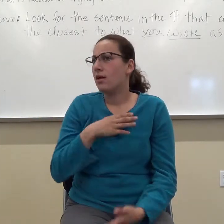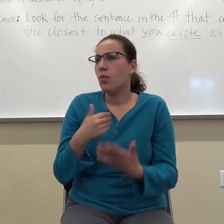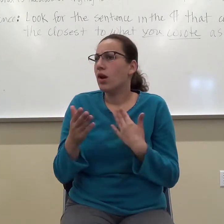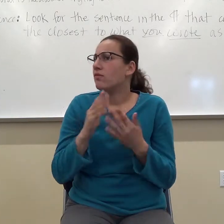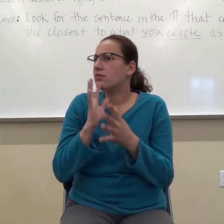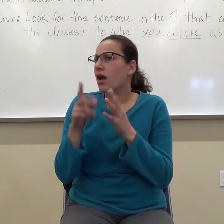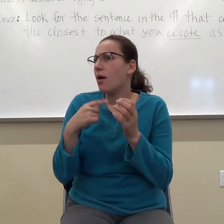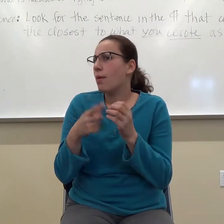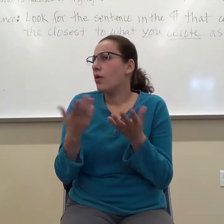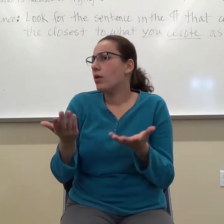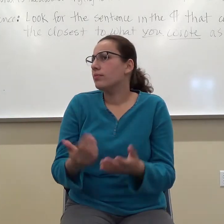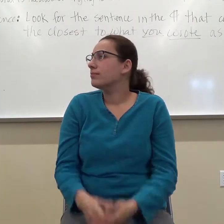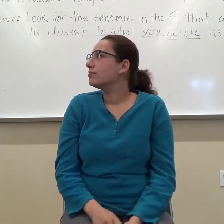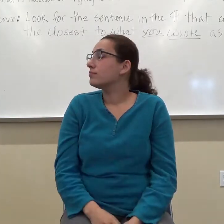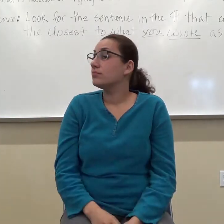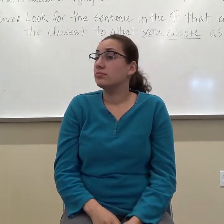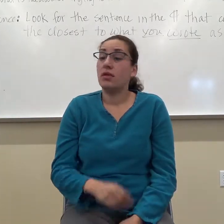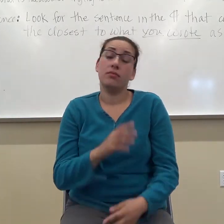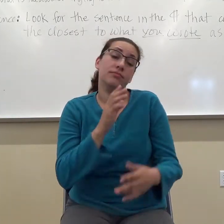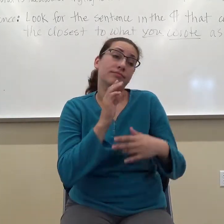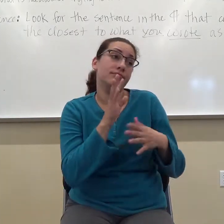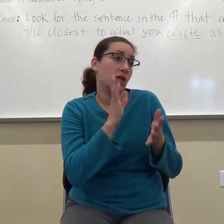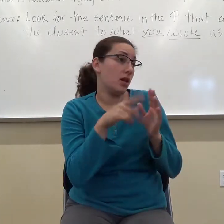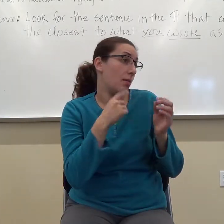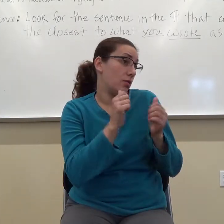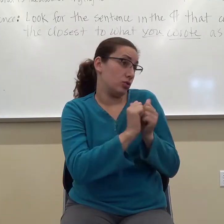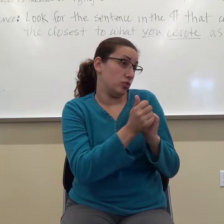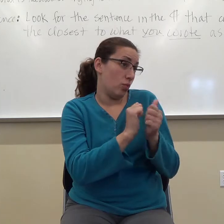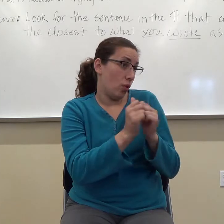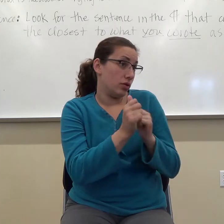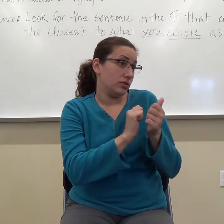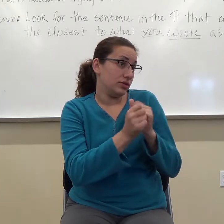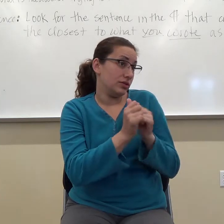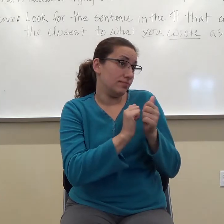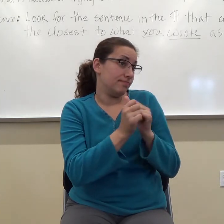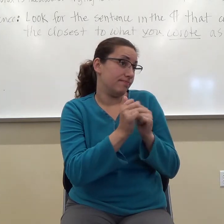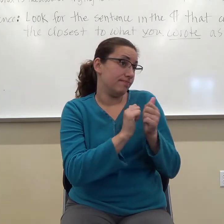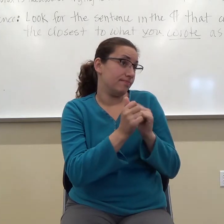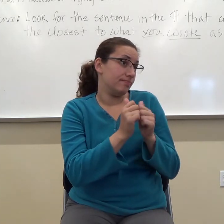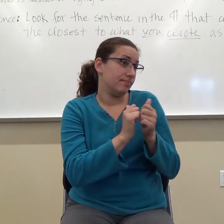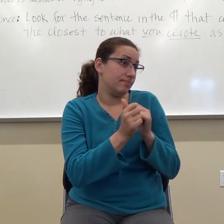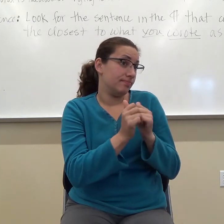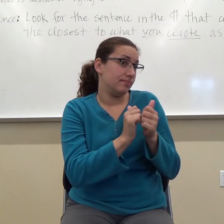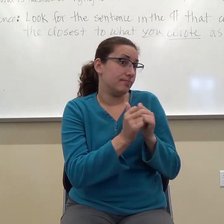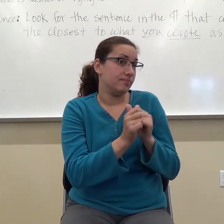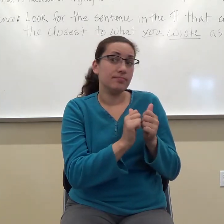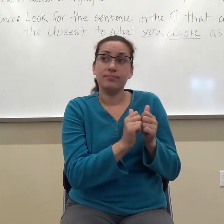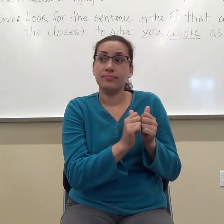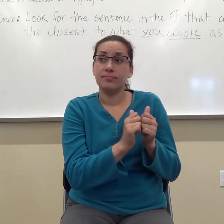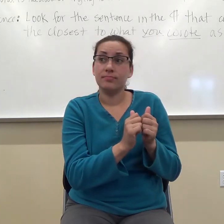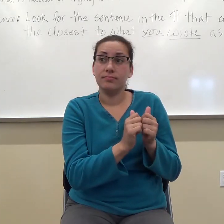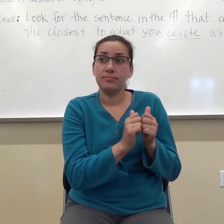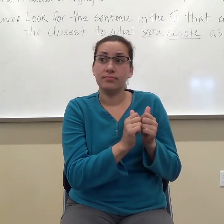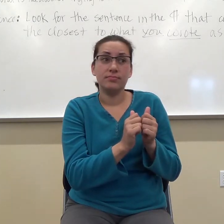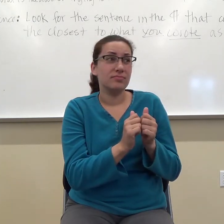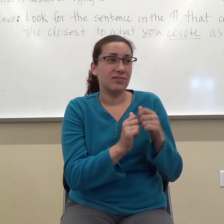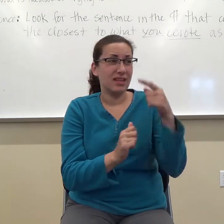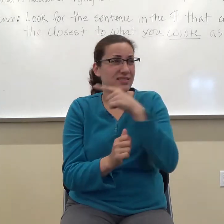they talk about sport. Sports. Okay, now we see, oh, okay, this whole thing isn't about sports or